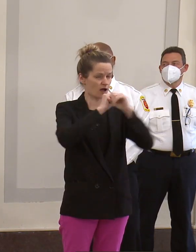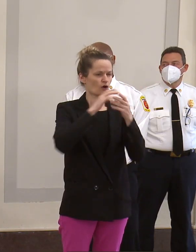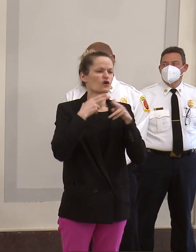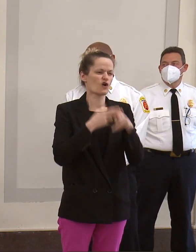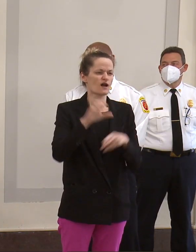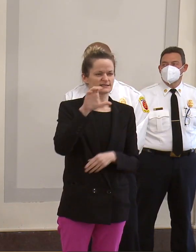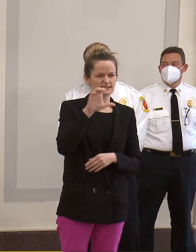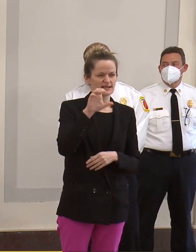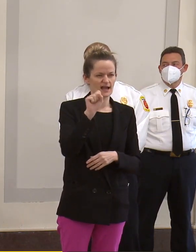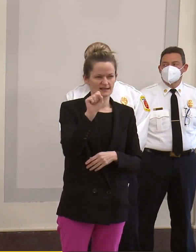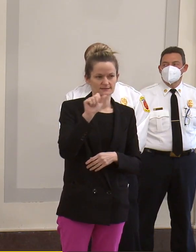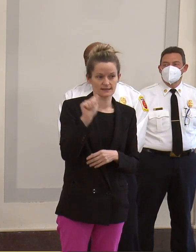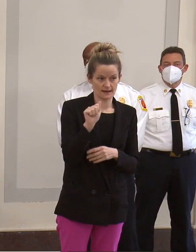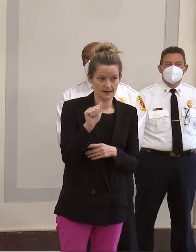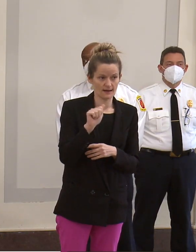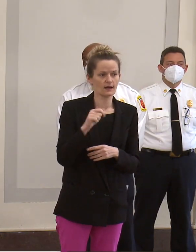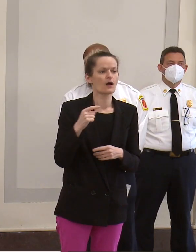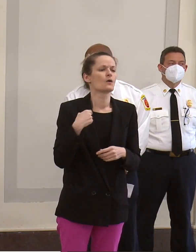visiting